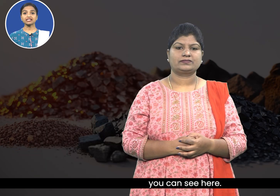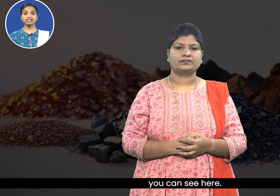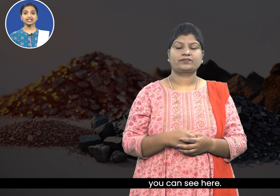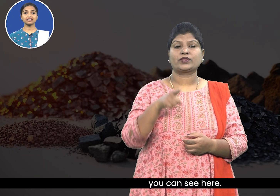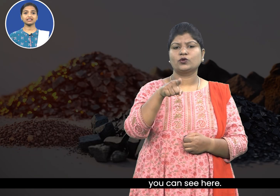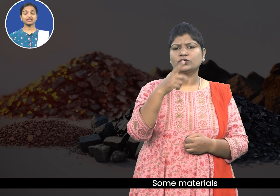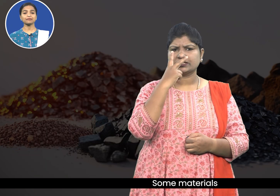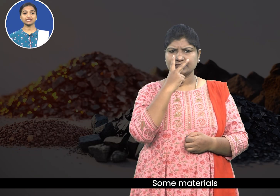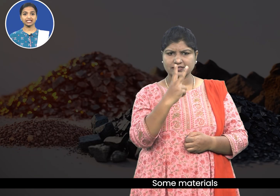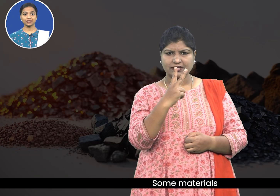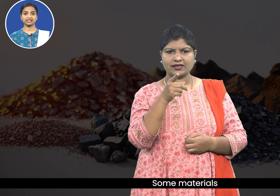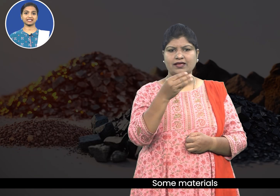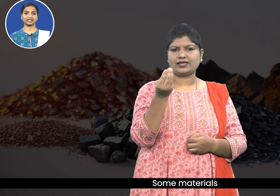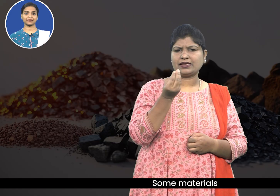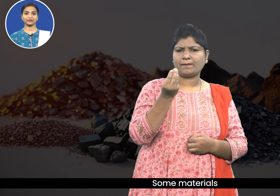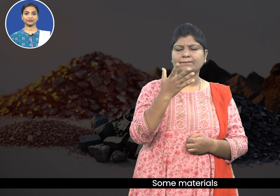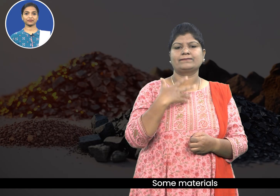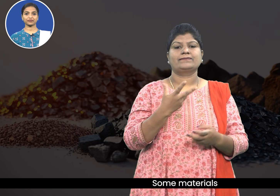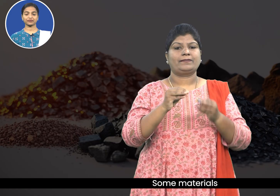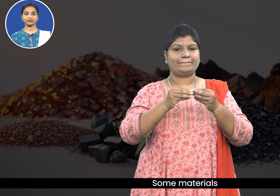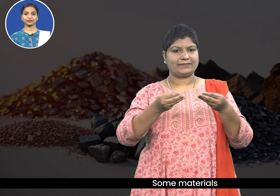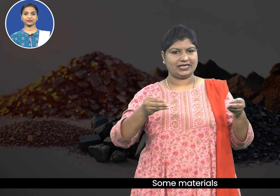You can see here some materials.